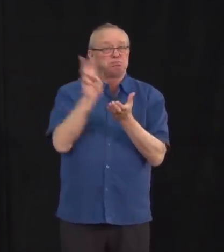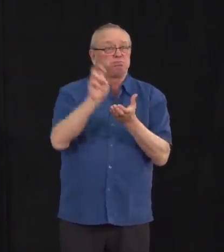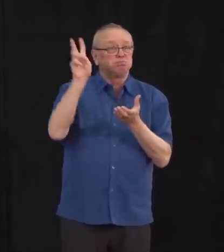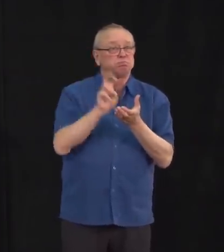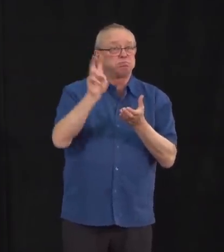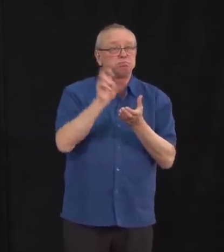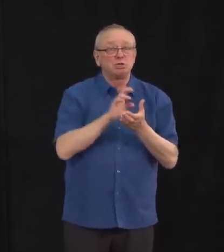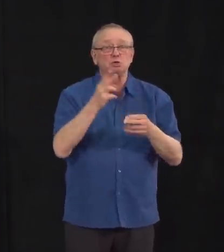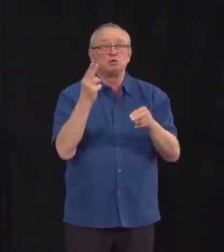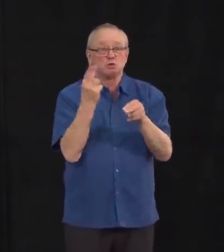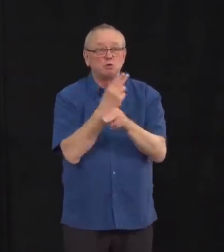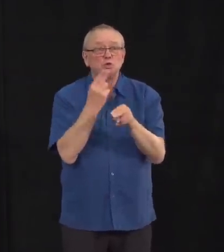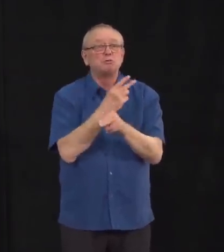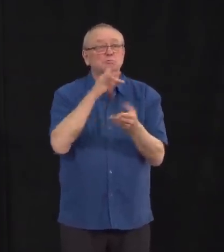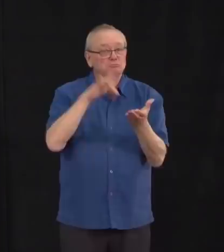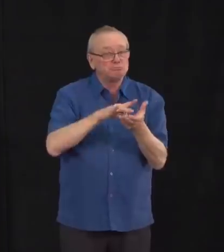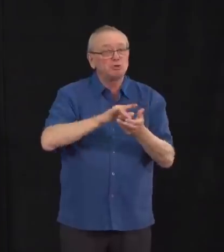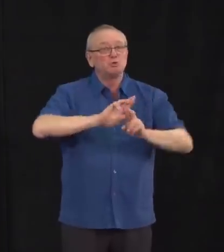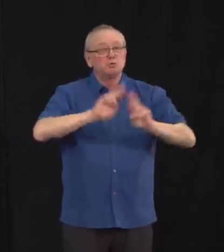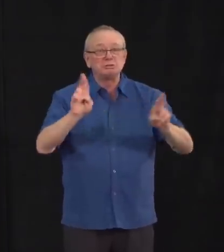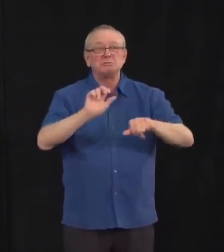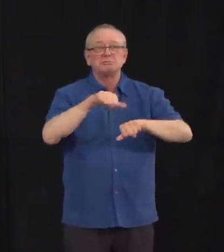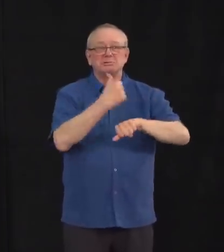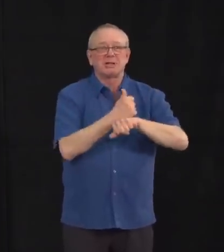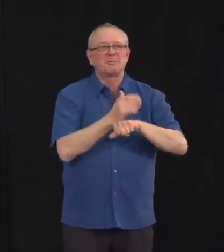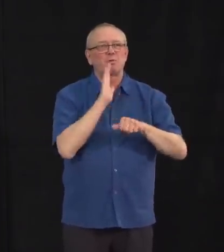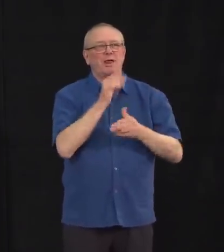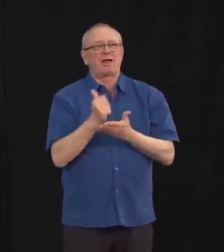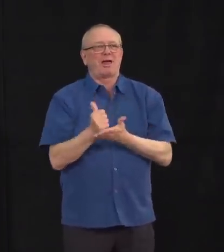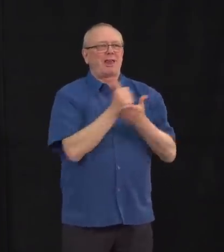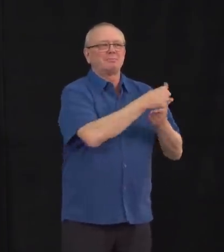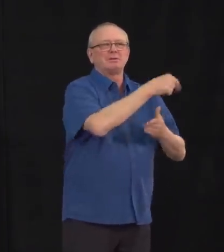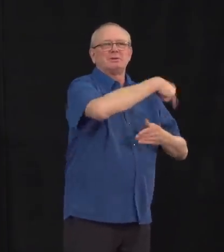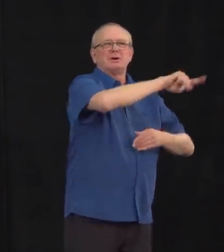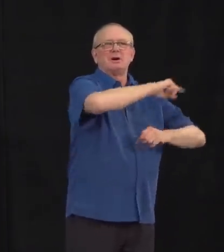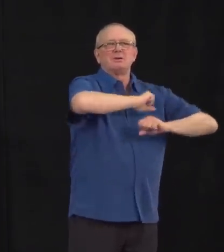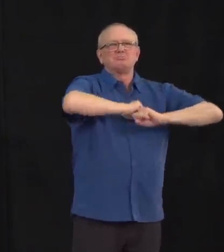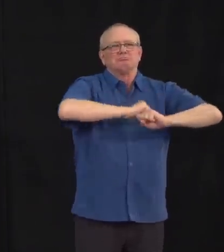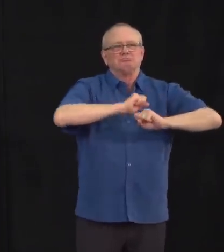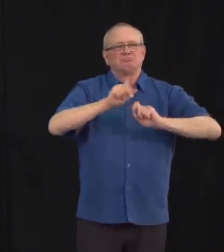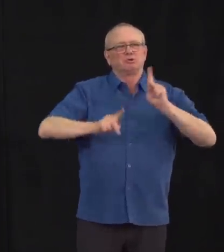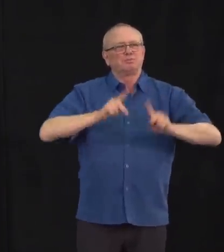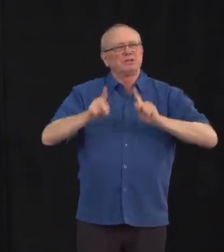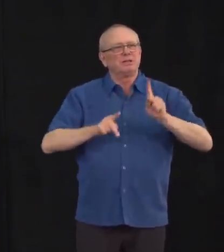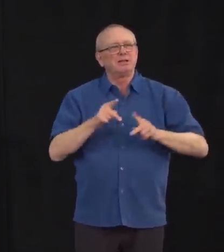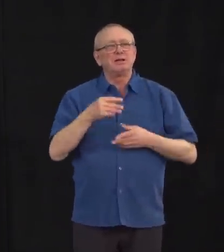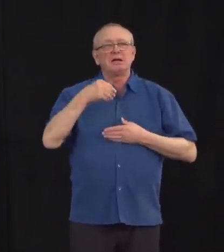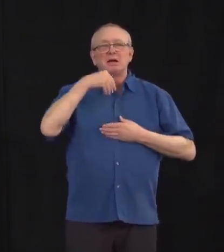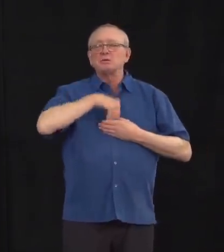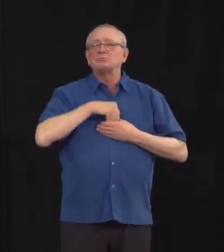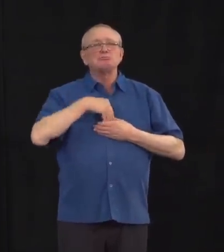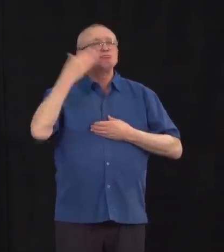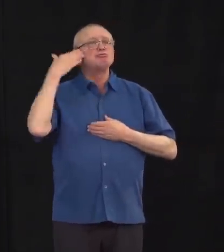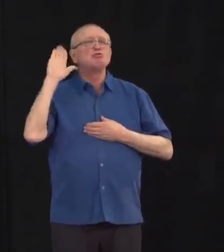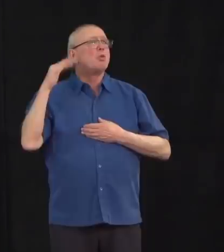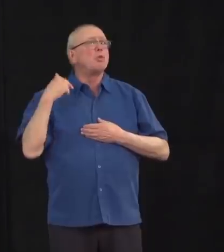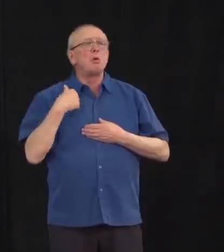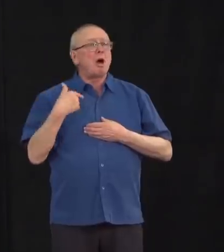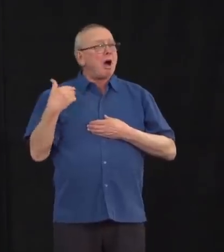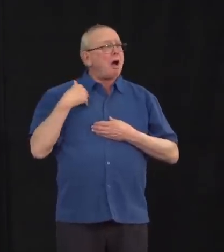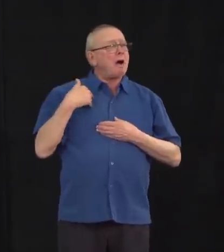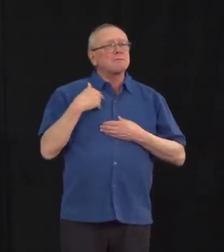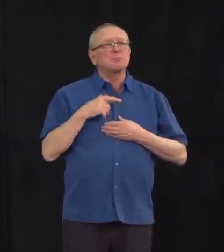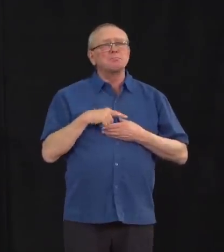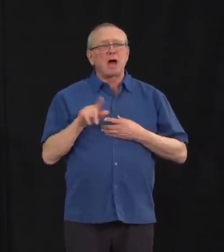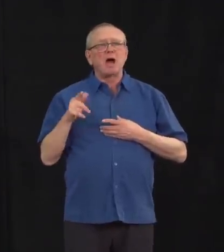this province from being unknowingly exposed and possibly spreading the virus. To date, more than 120,000